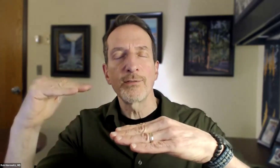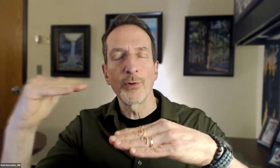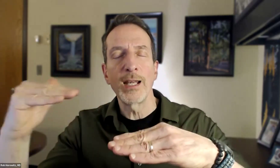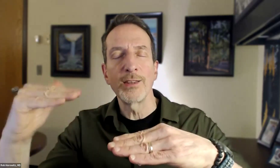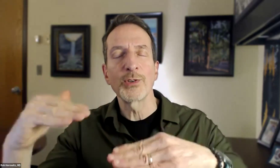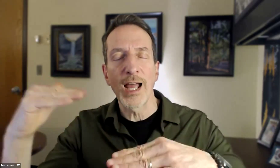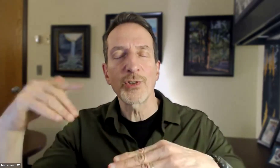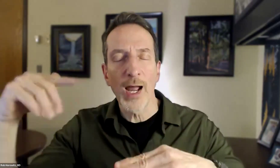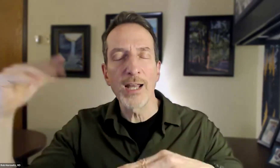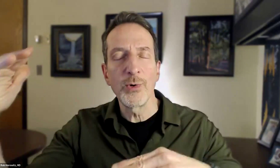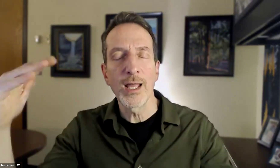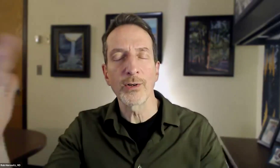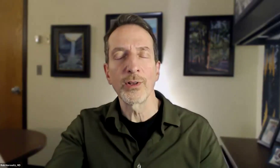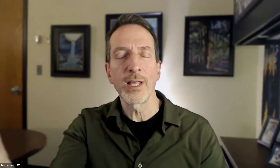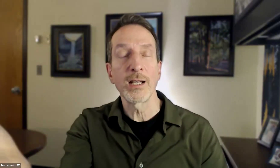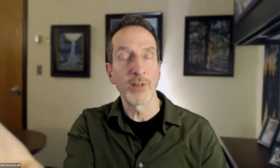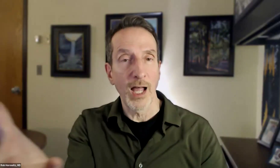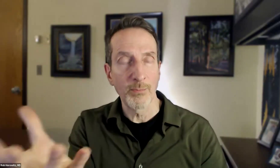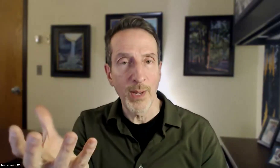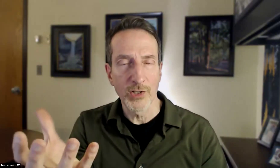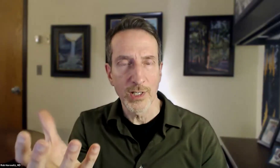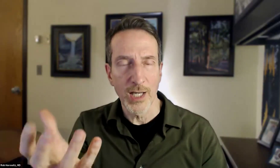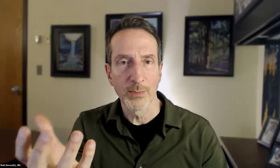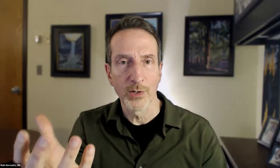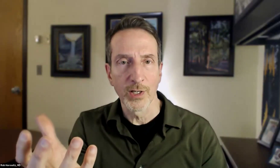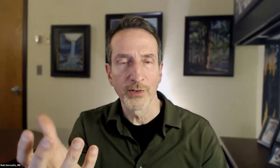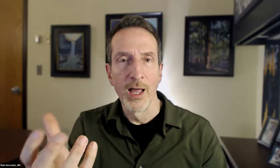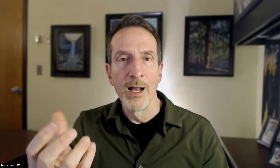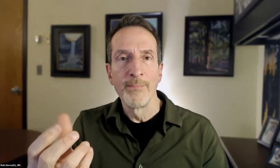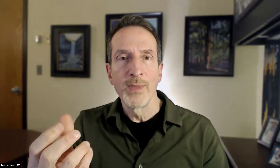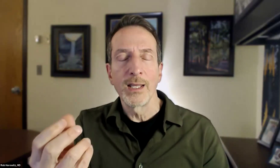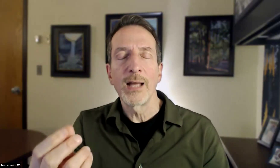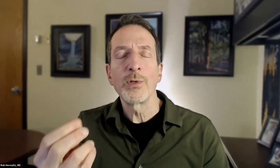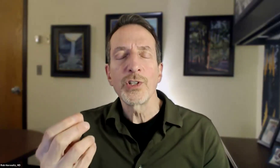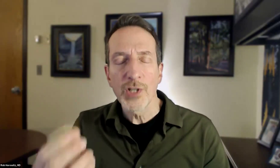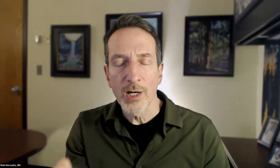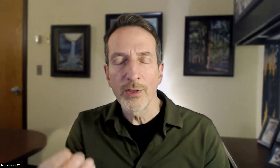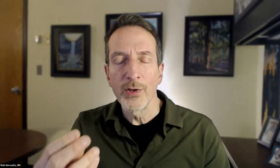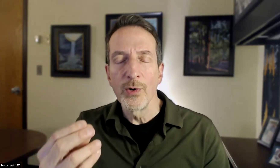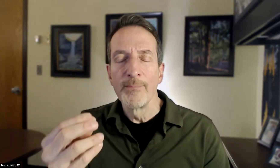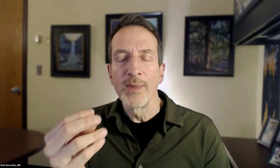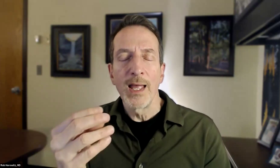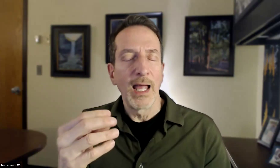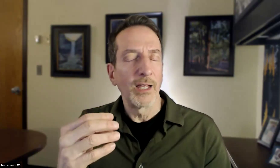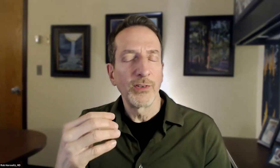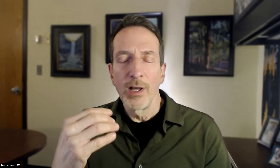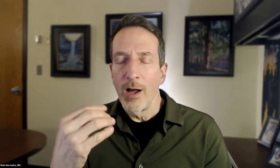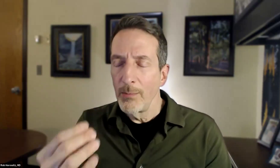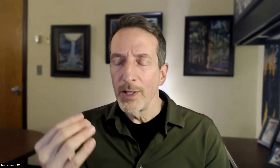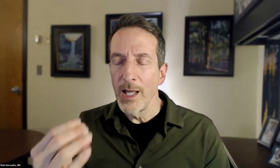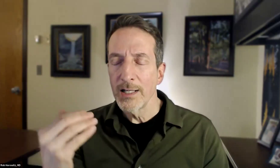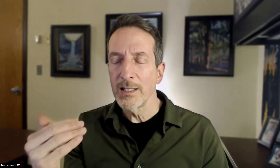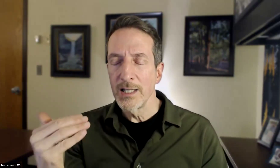easy way of grading those. I tried doing that early on. I've got patient testimonials, and I would share with you